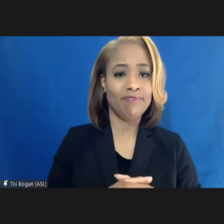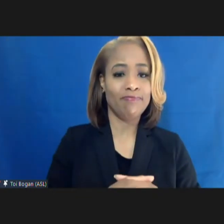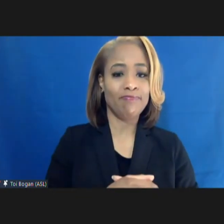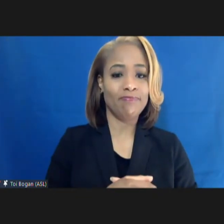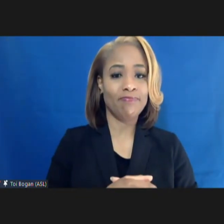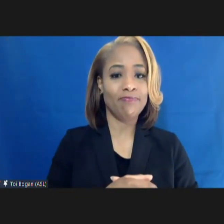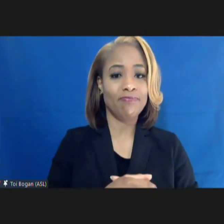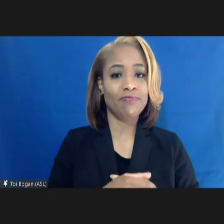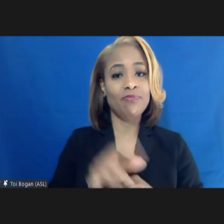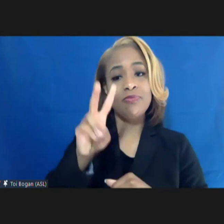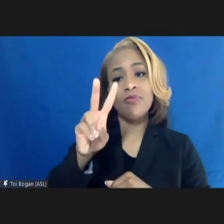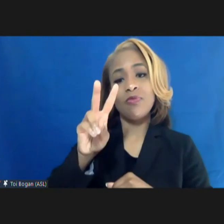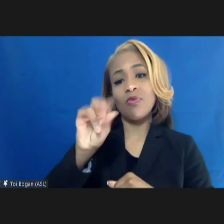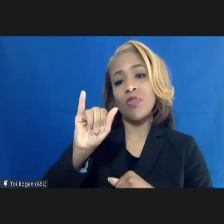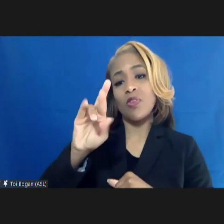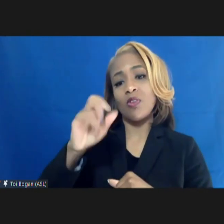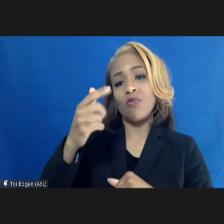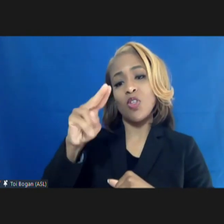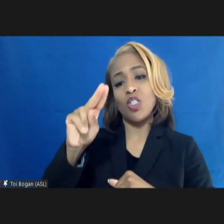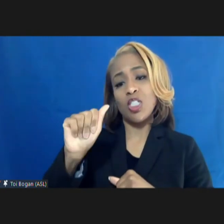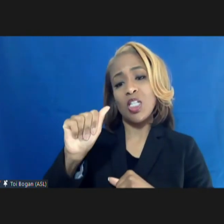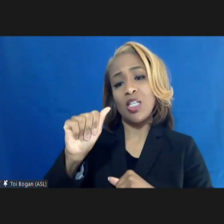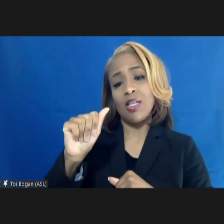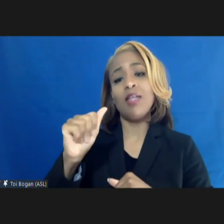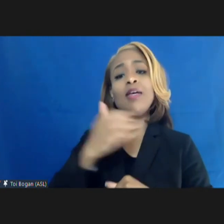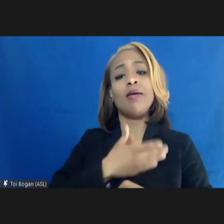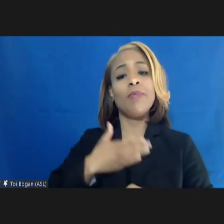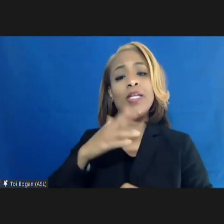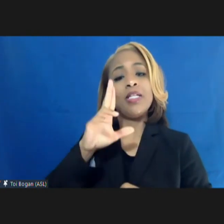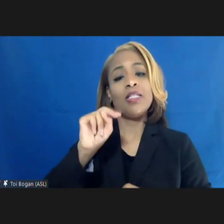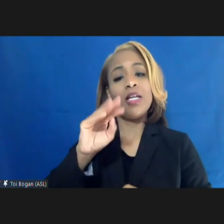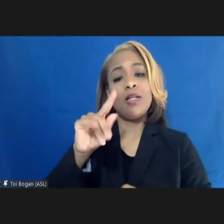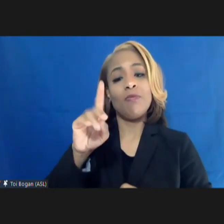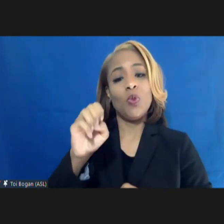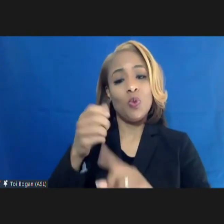Virginia Gordon, please unmute yourself and ask your question.